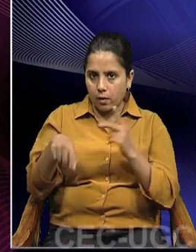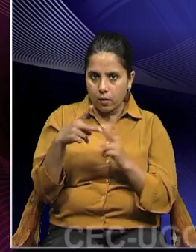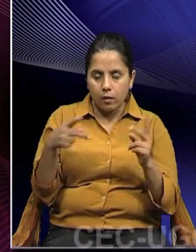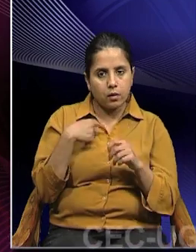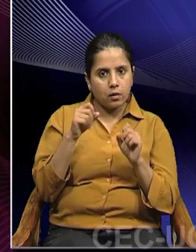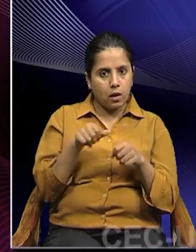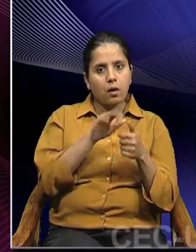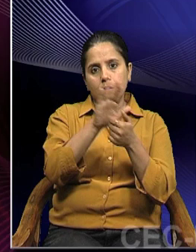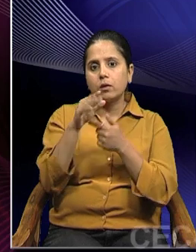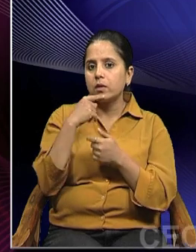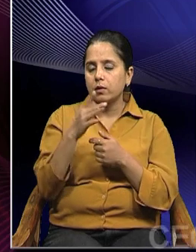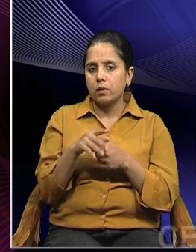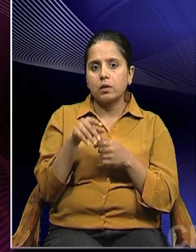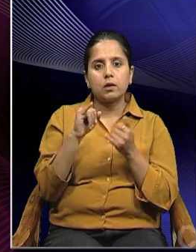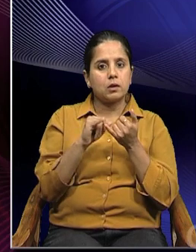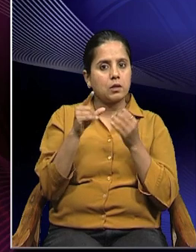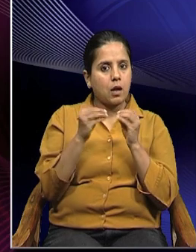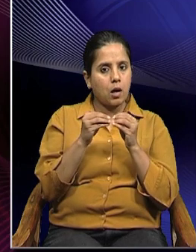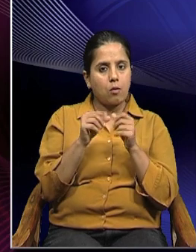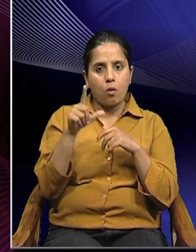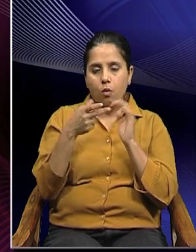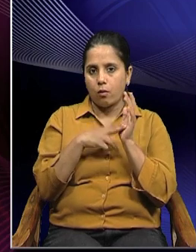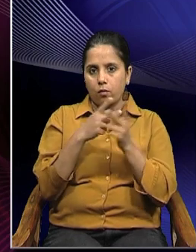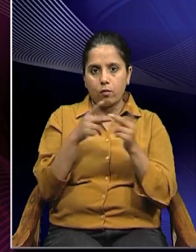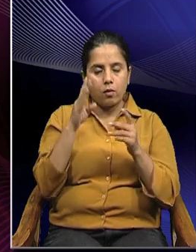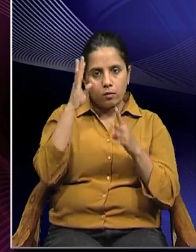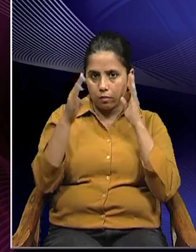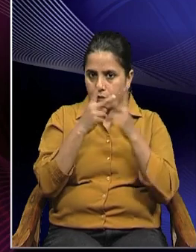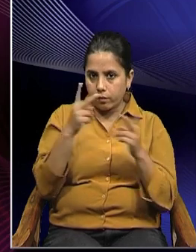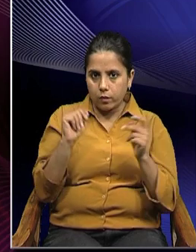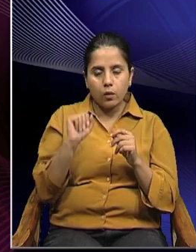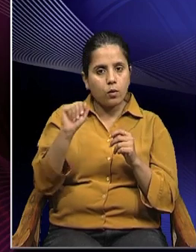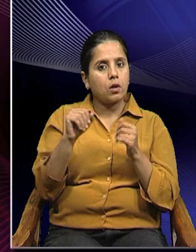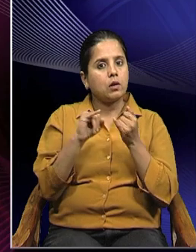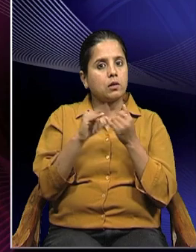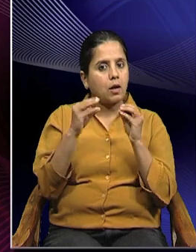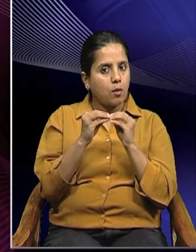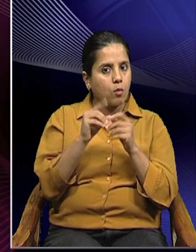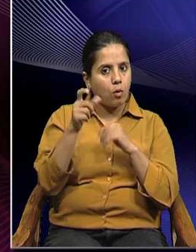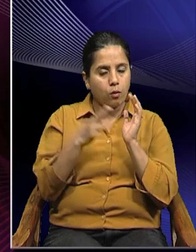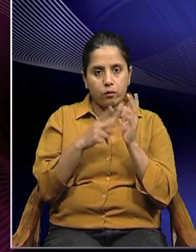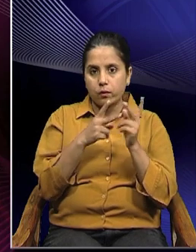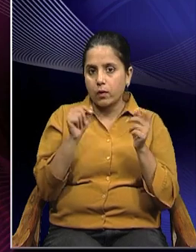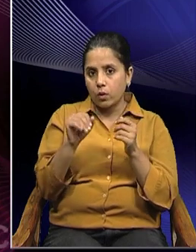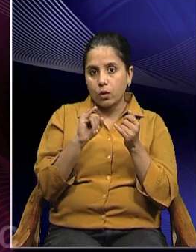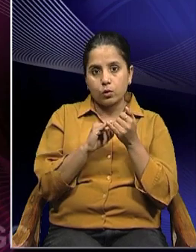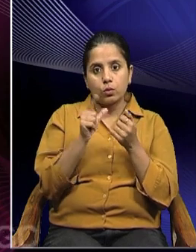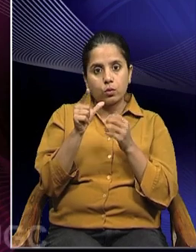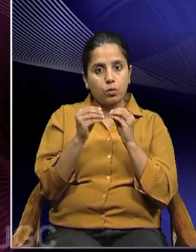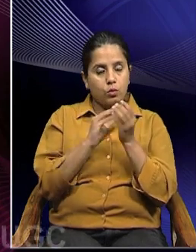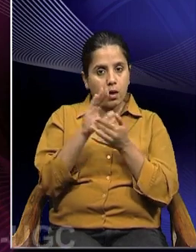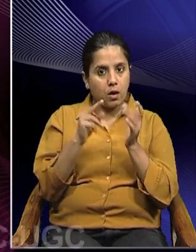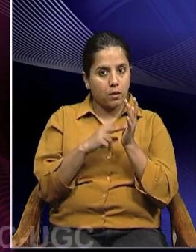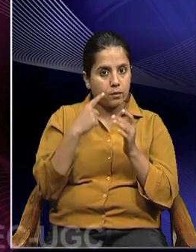be referred to as subaltern creativity or subaltern subhashitani. So, many